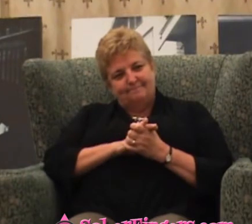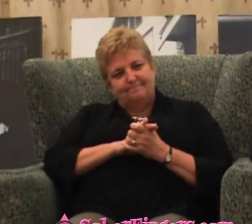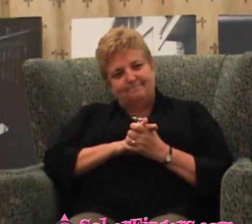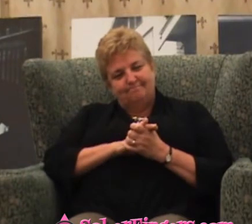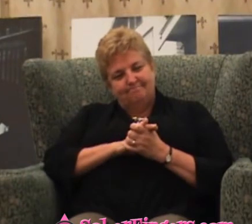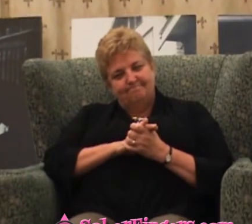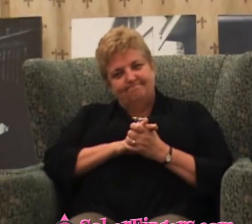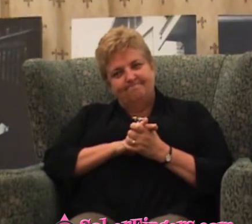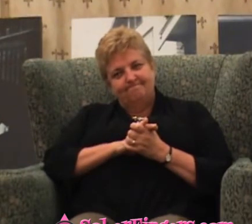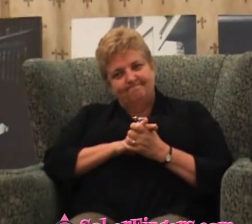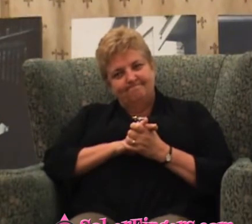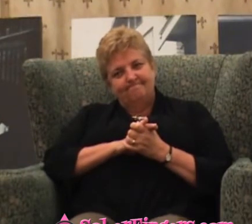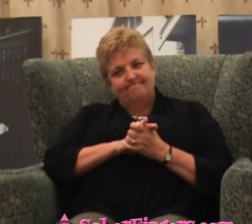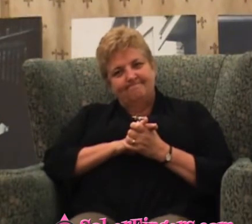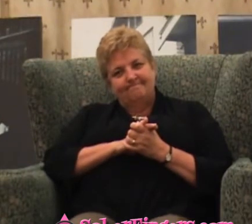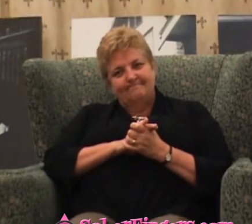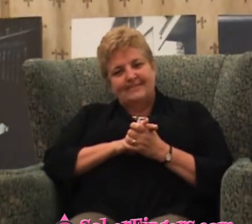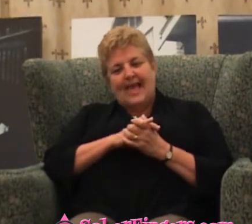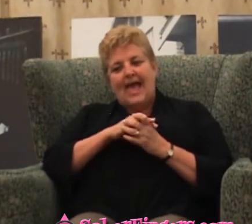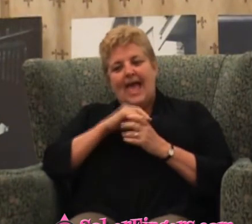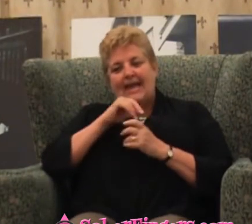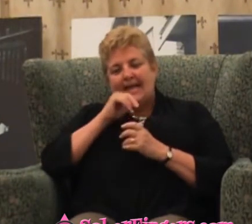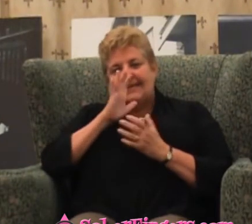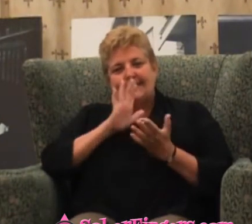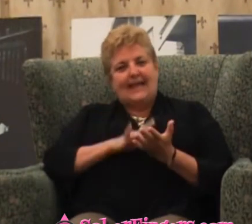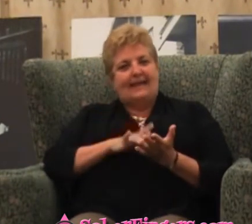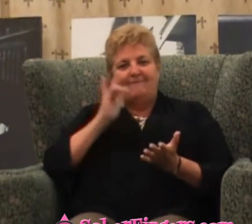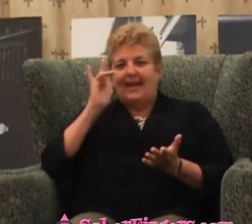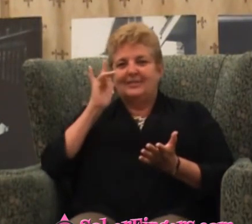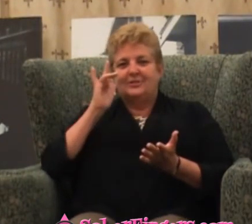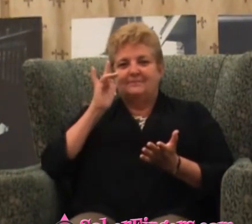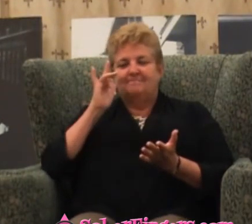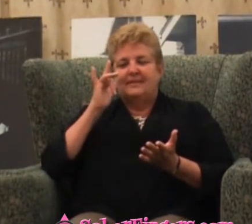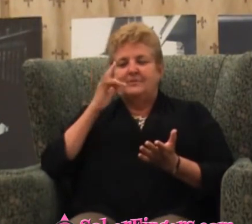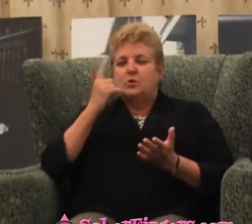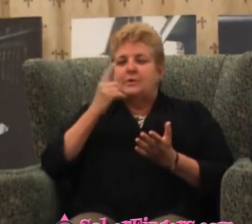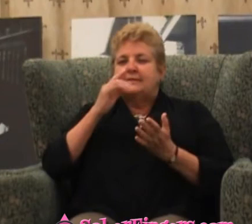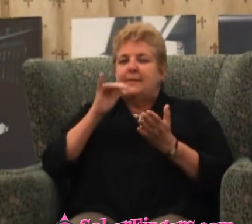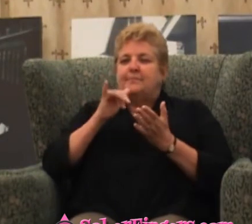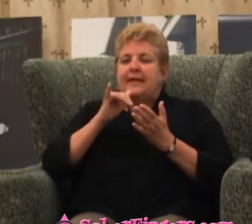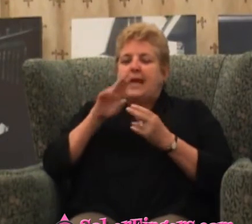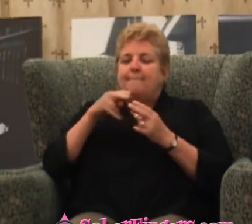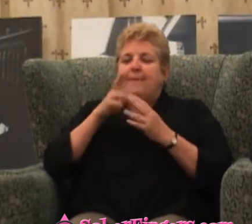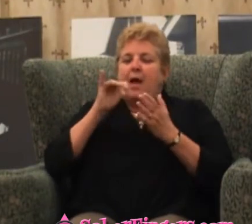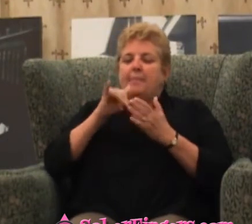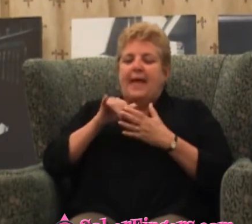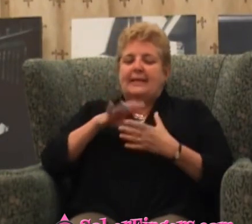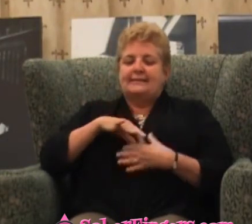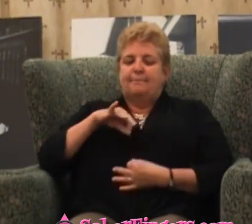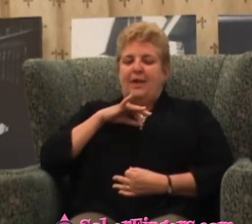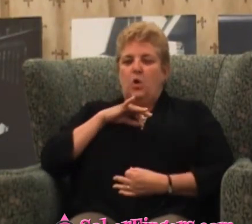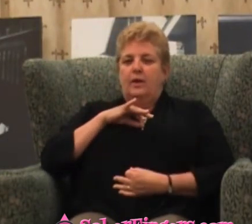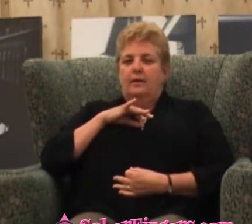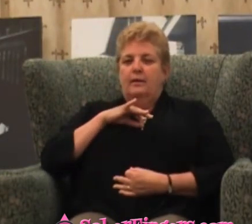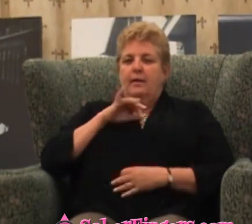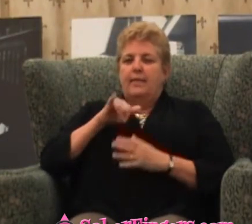them. And I knew there was something about that spirit that had gotten so sick when I started drinking